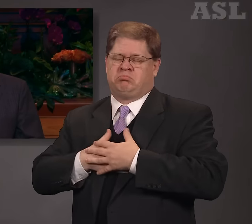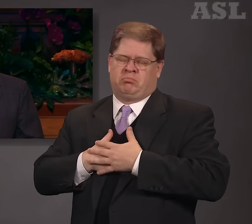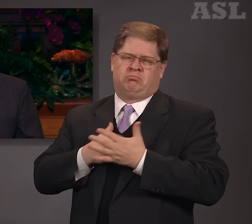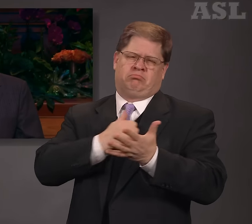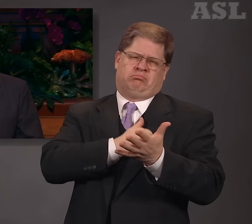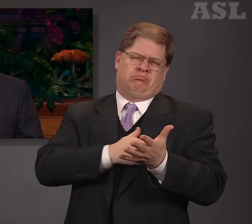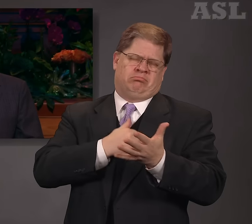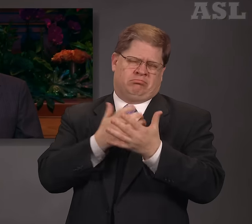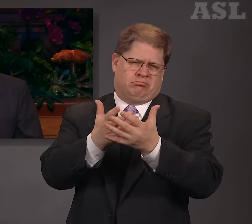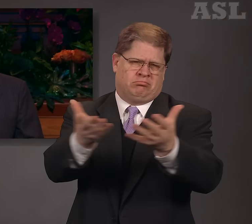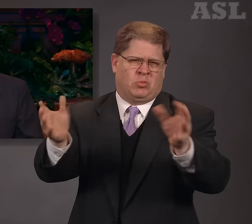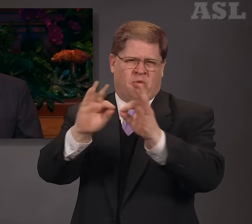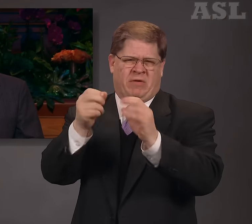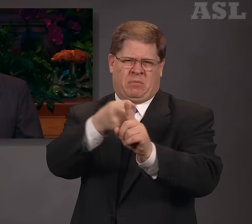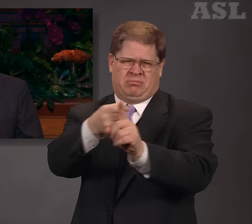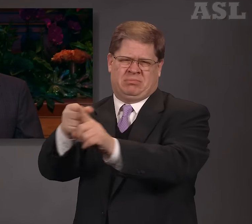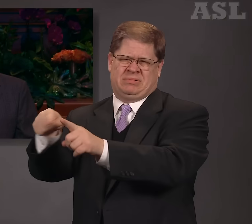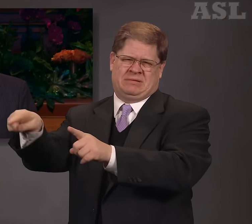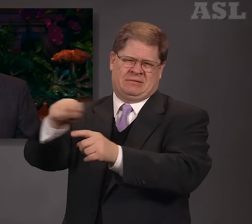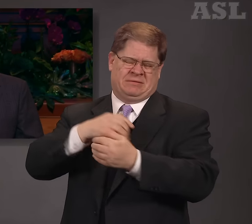those affected families.